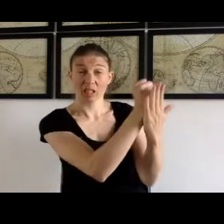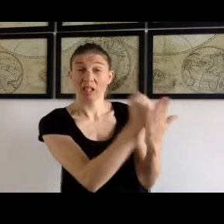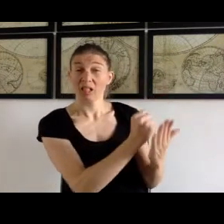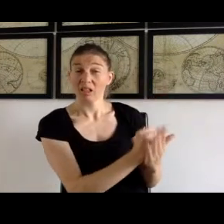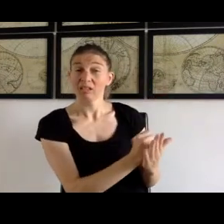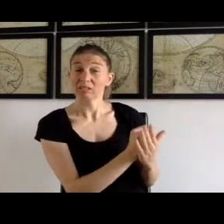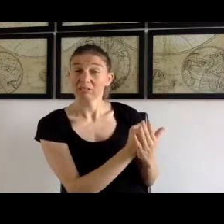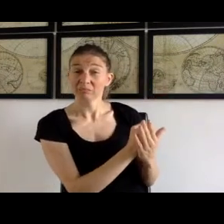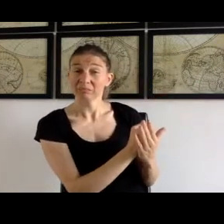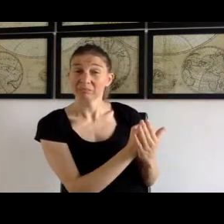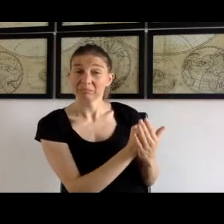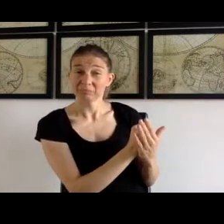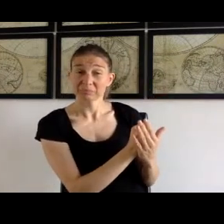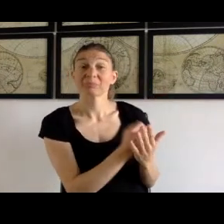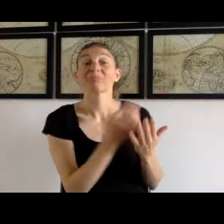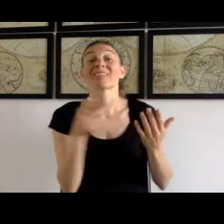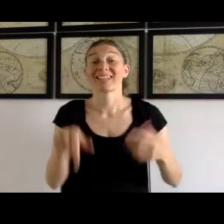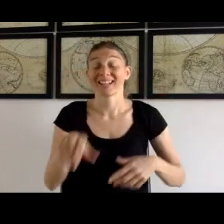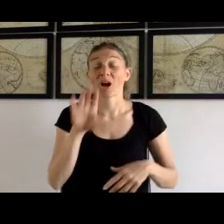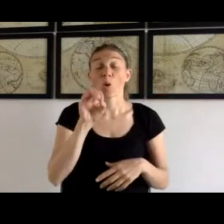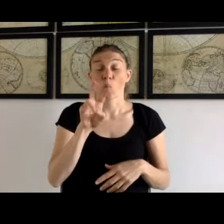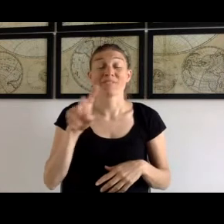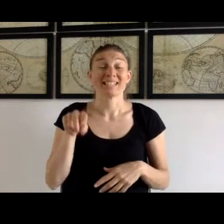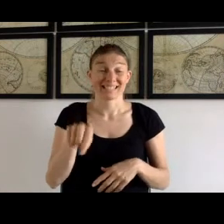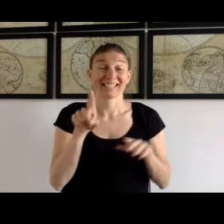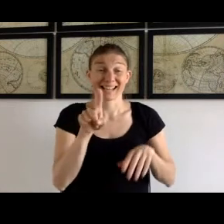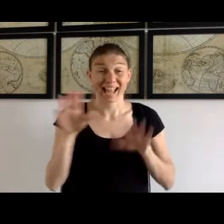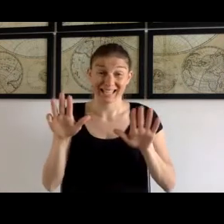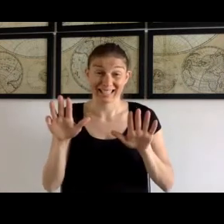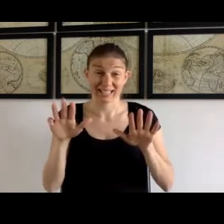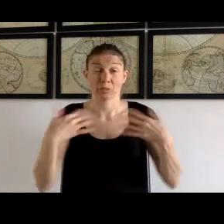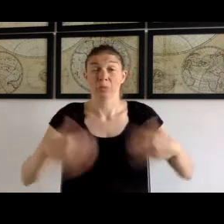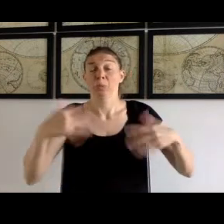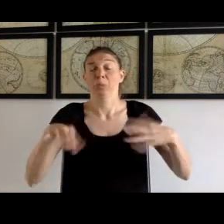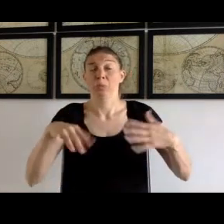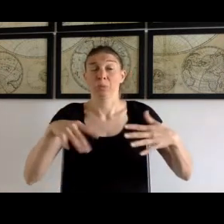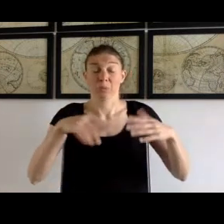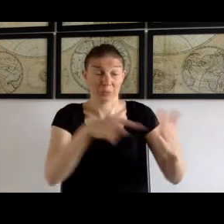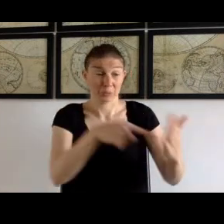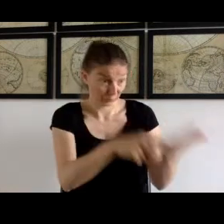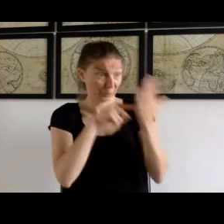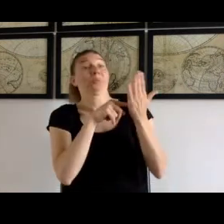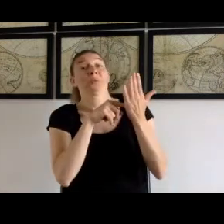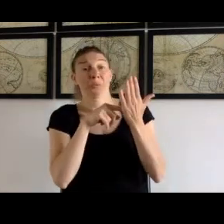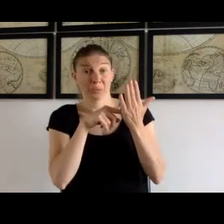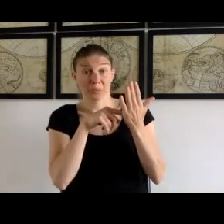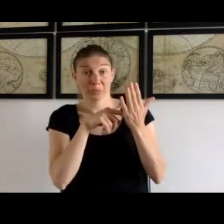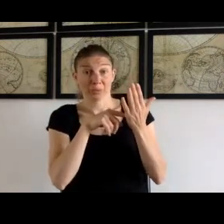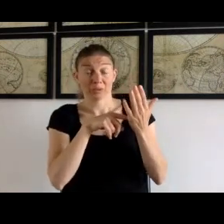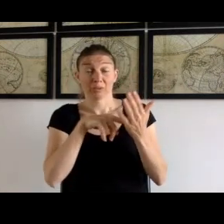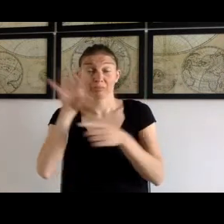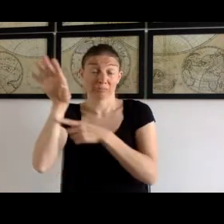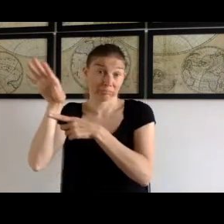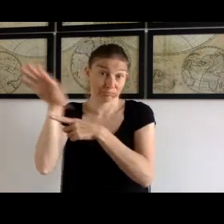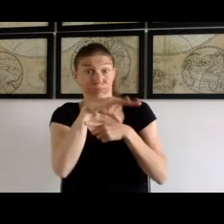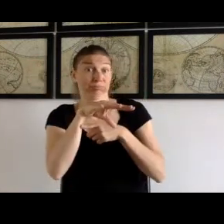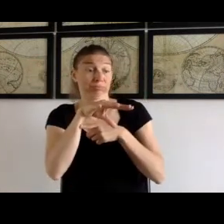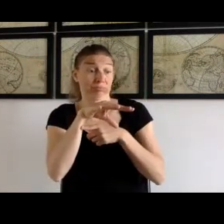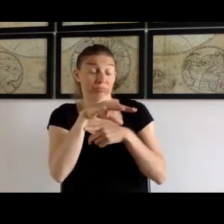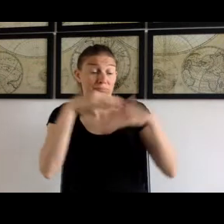of the COVID-19 show us this person, if are evaluated in a different